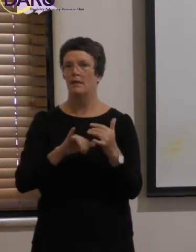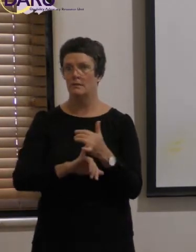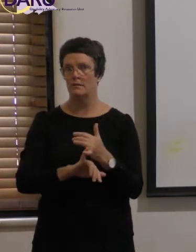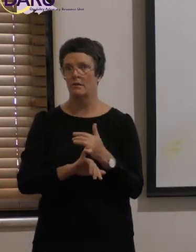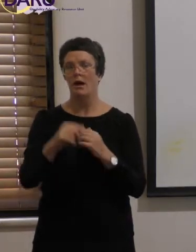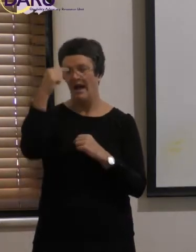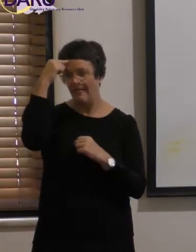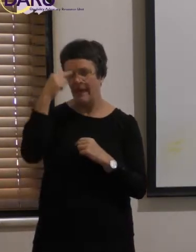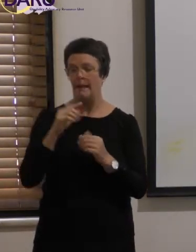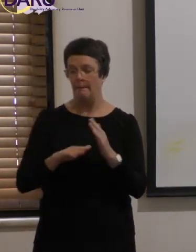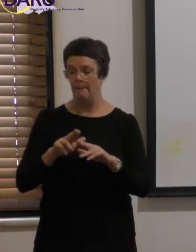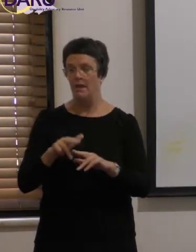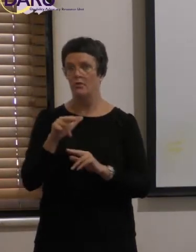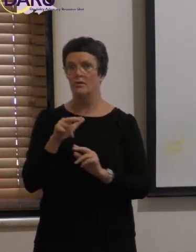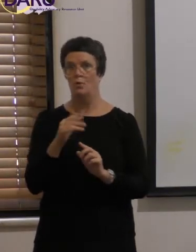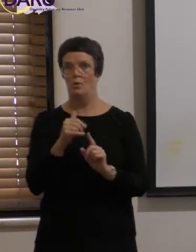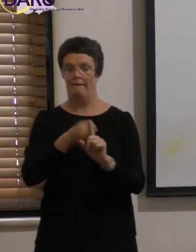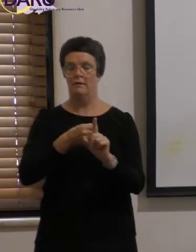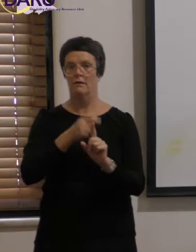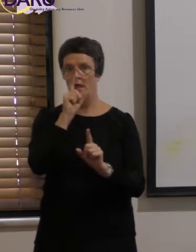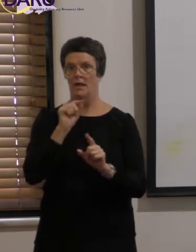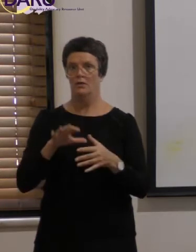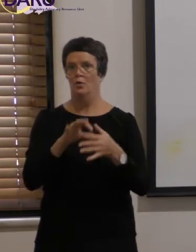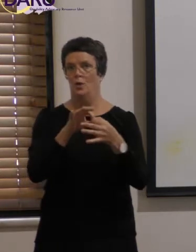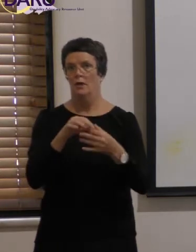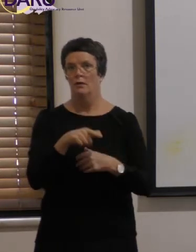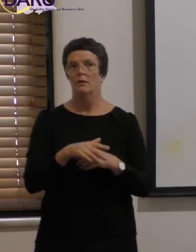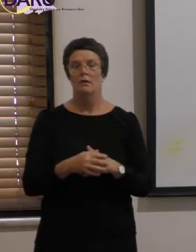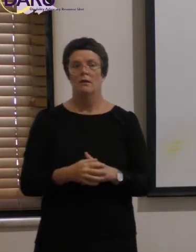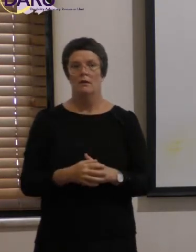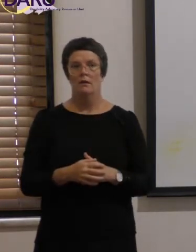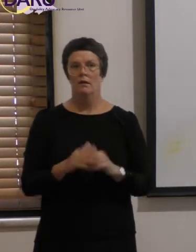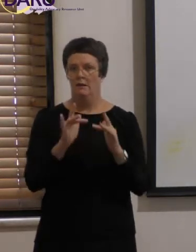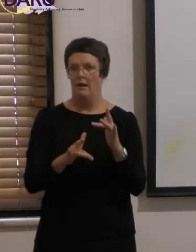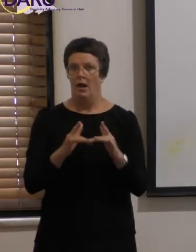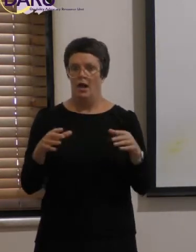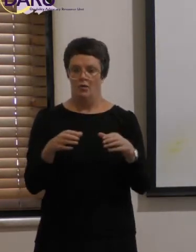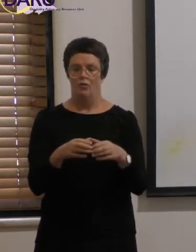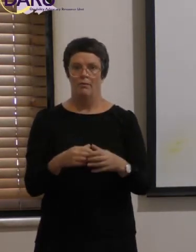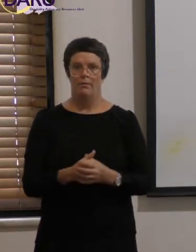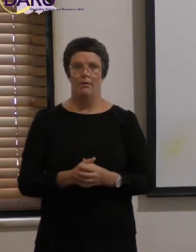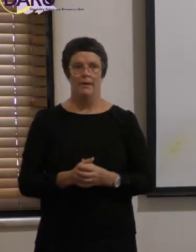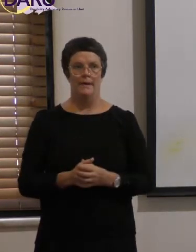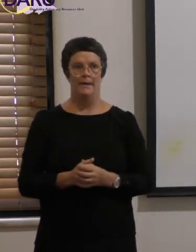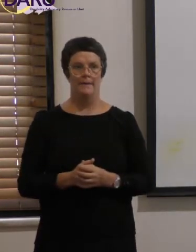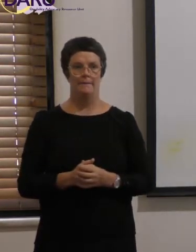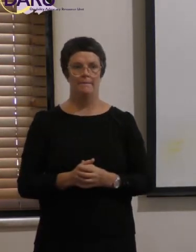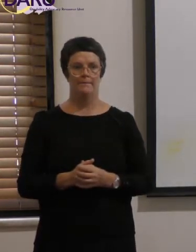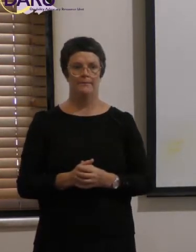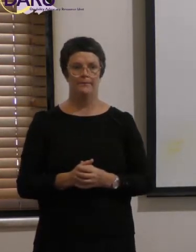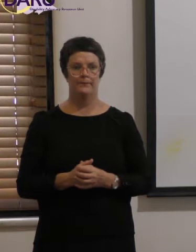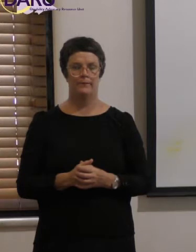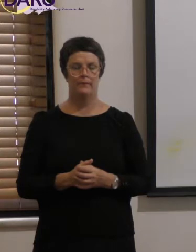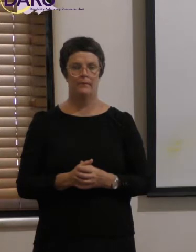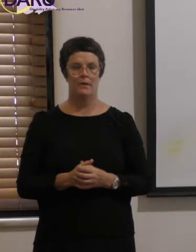advocates. But some really, you know, you would have heard them speaking out, you know, and I know a lot of them, you